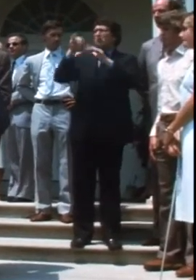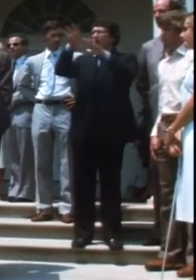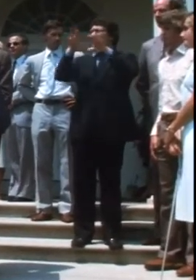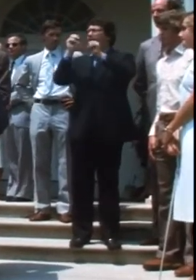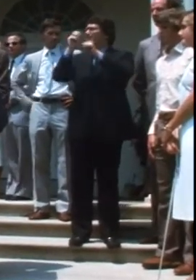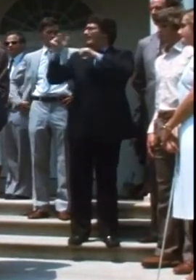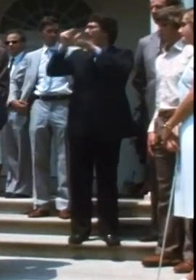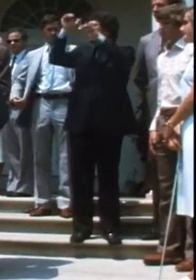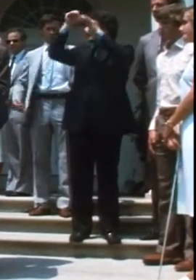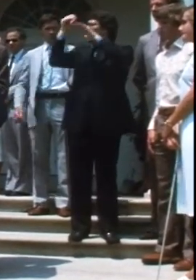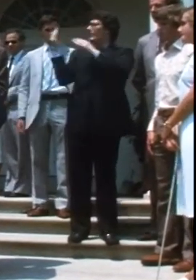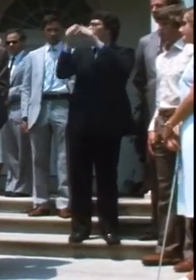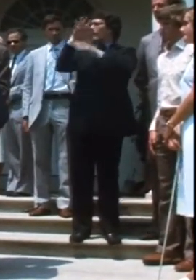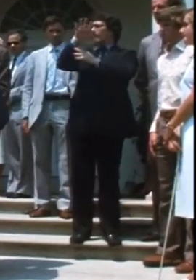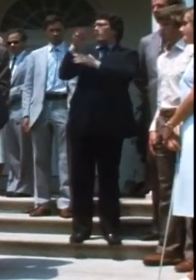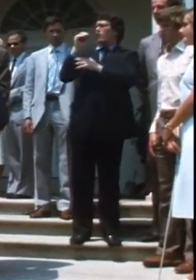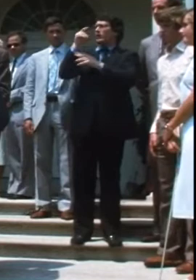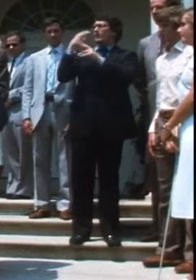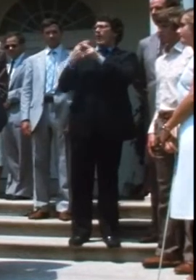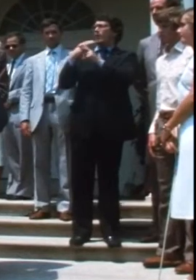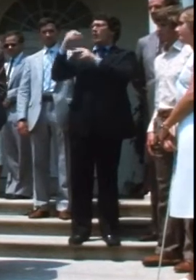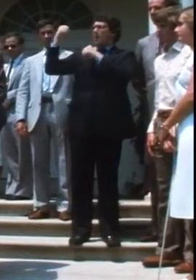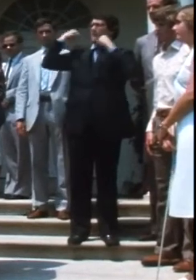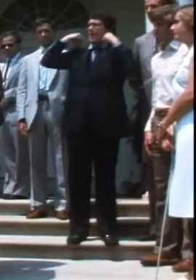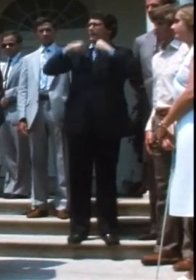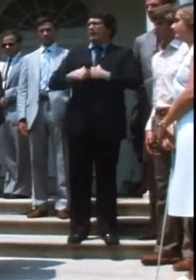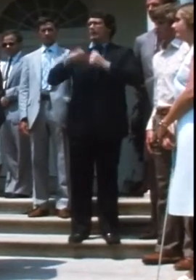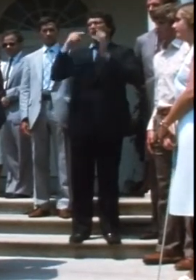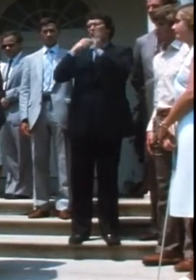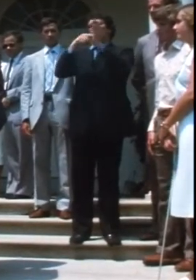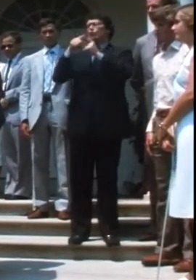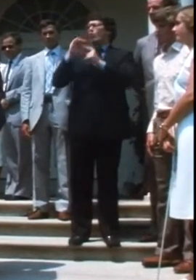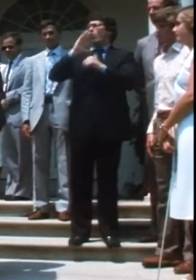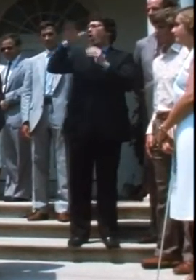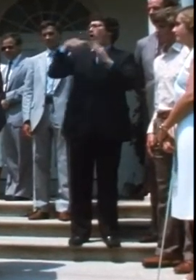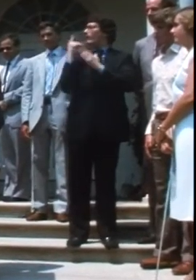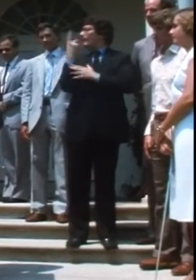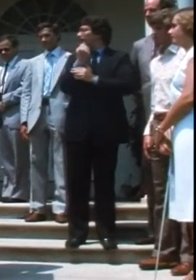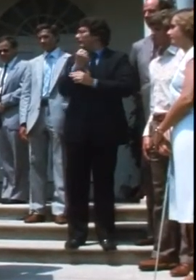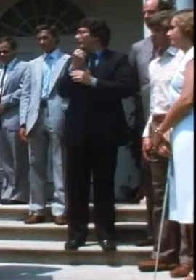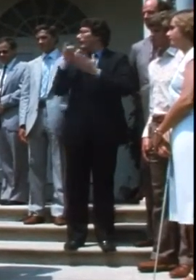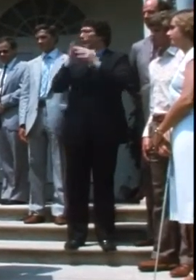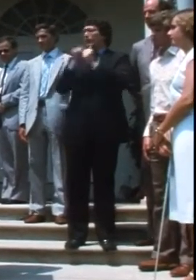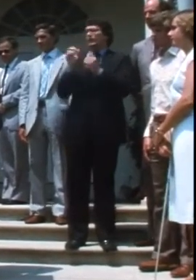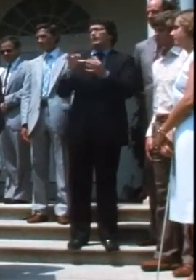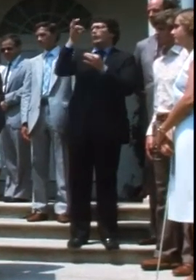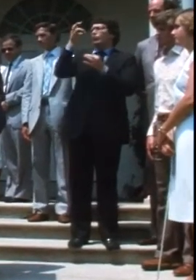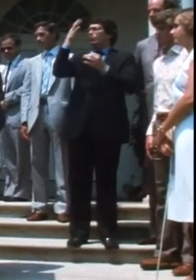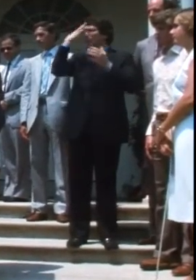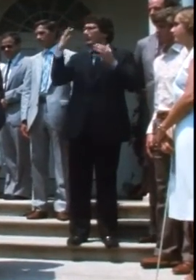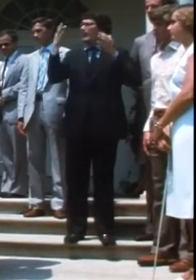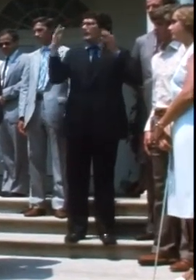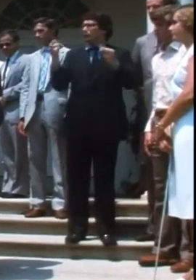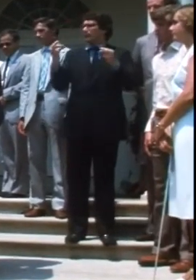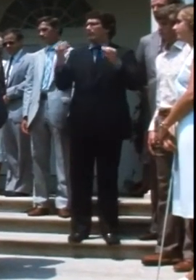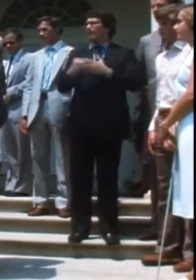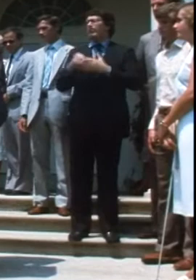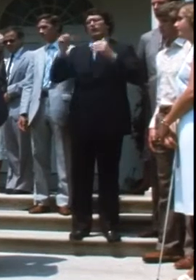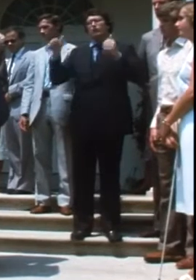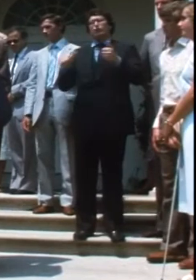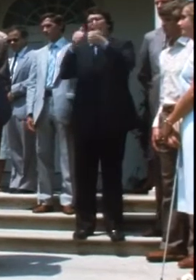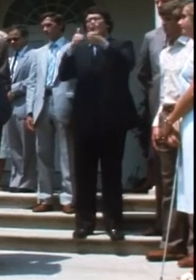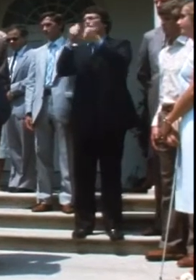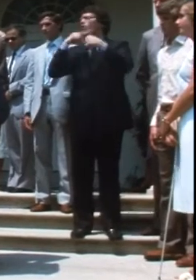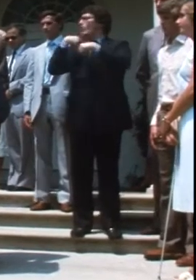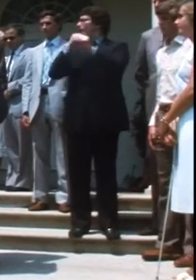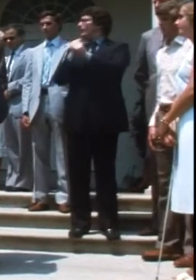and altitude while carrying 40-pound backpacks demonstrated to all of us that with spirit and determination,